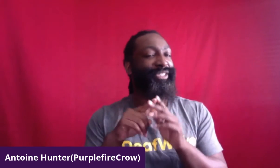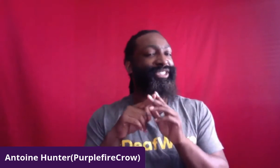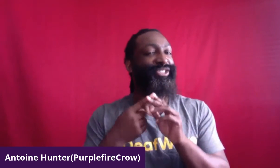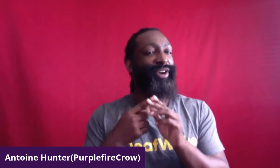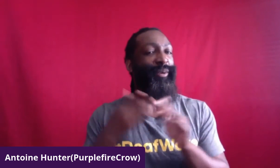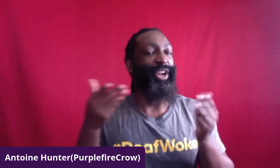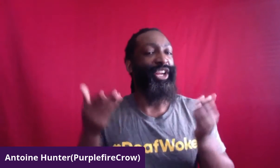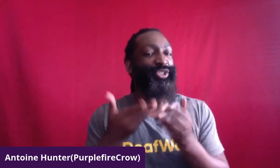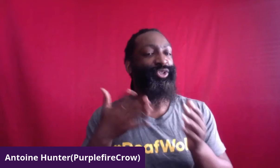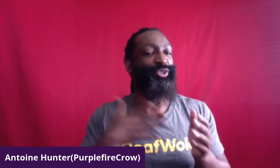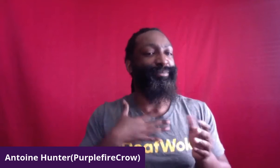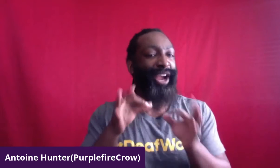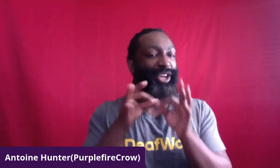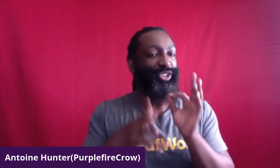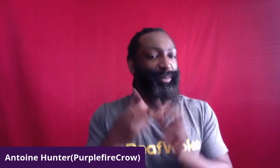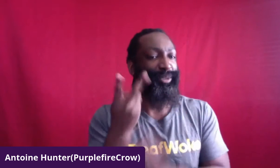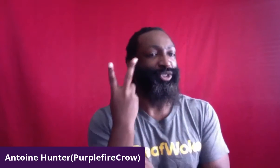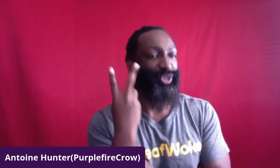Wonderful.